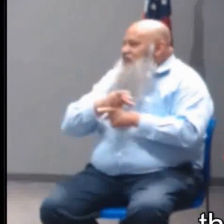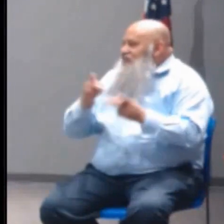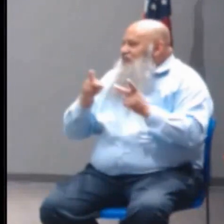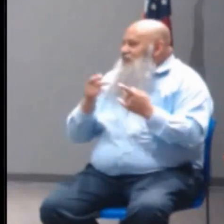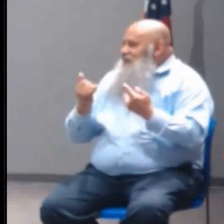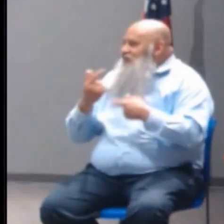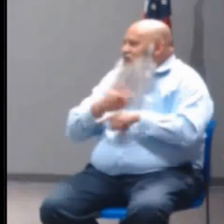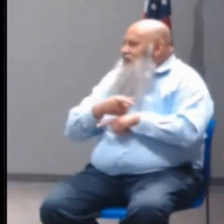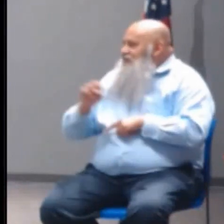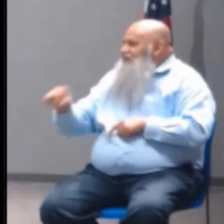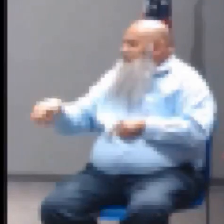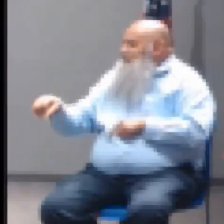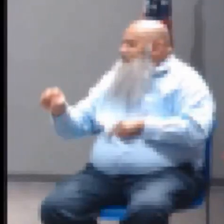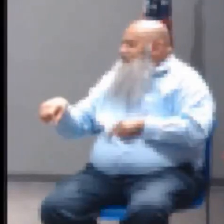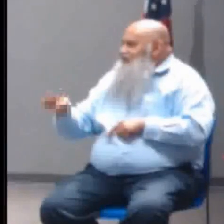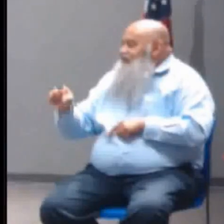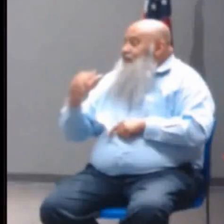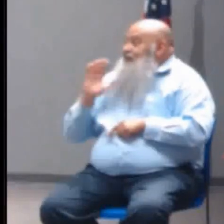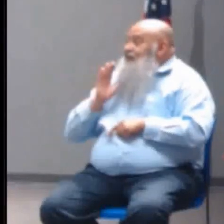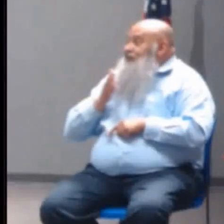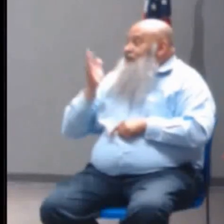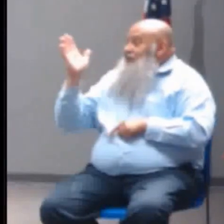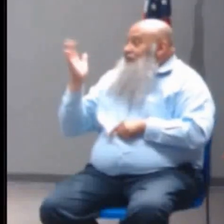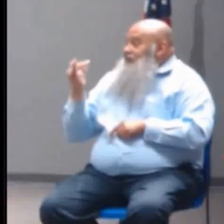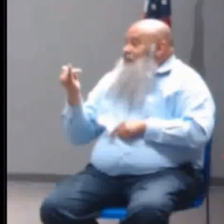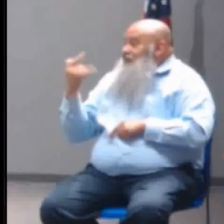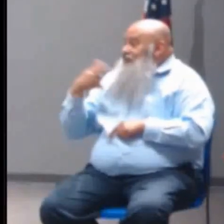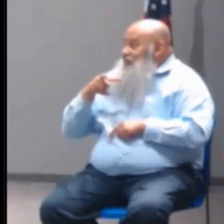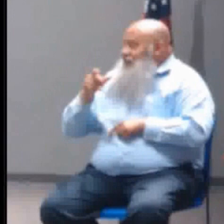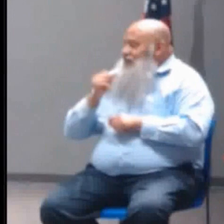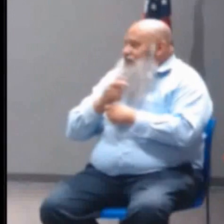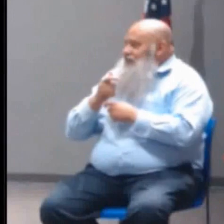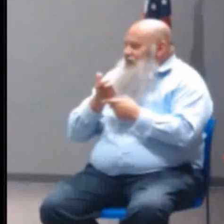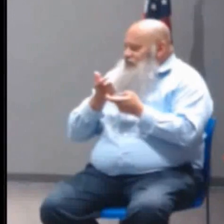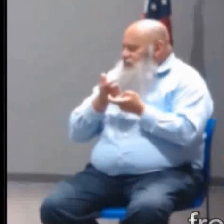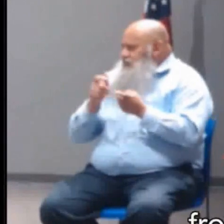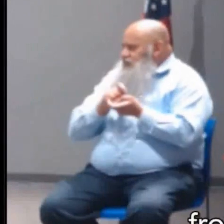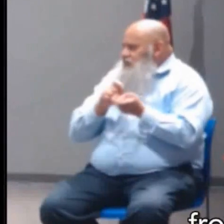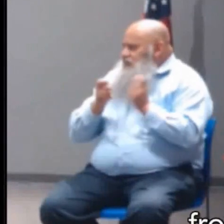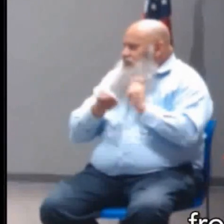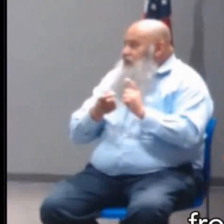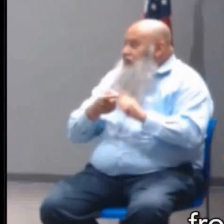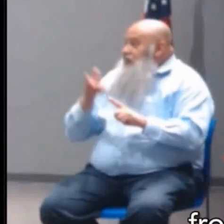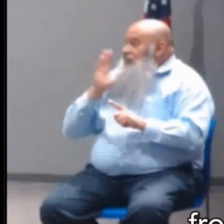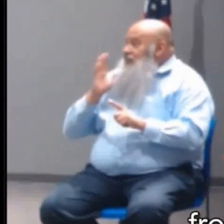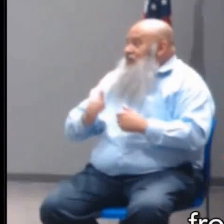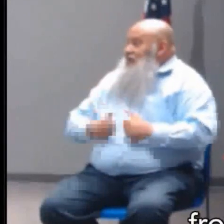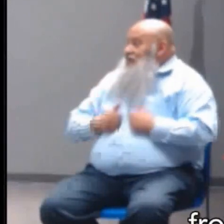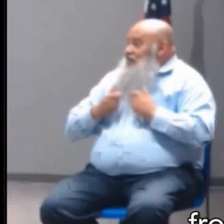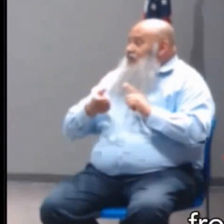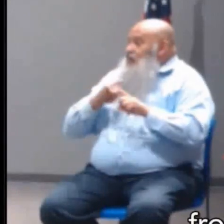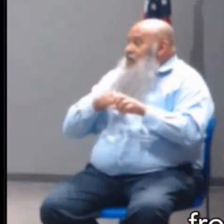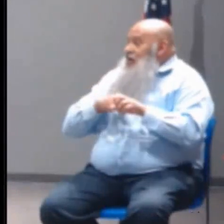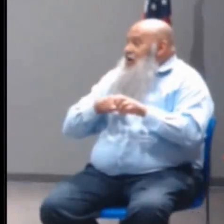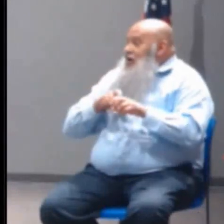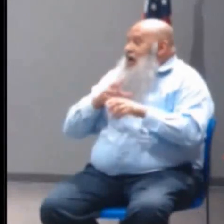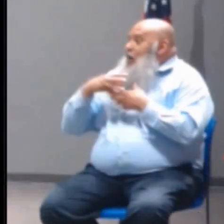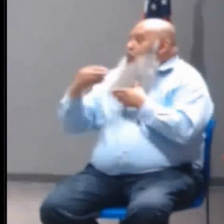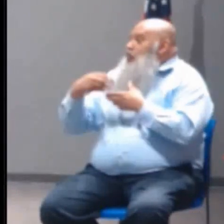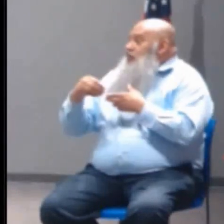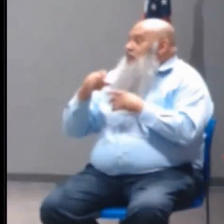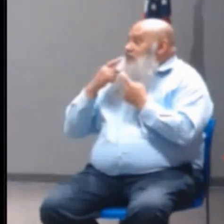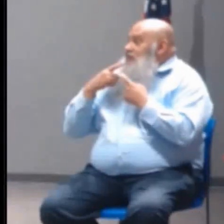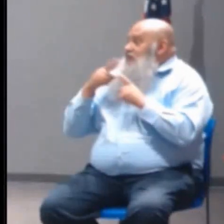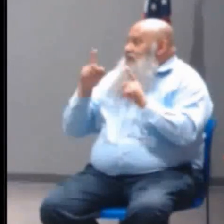today. Our speaker today has made the remarkable transition from living as an outwardly successful but